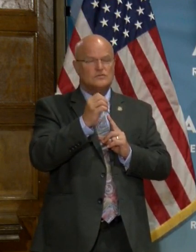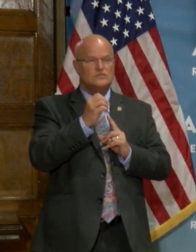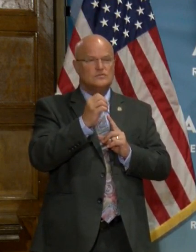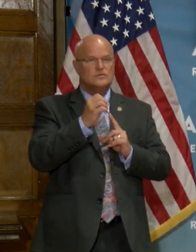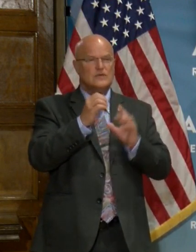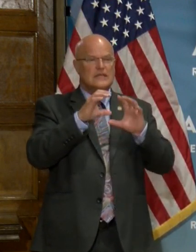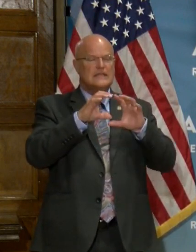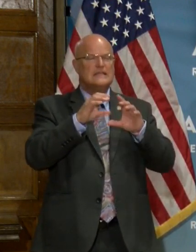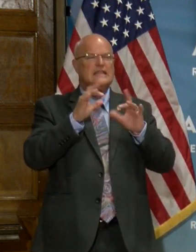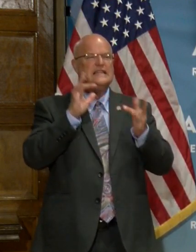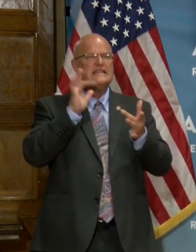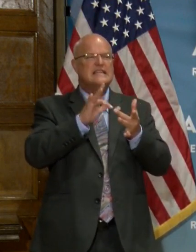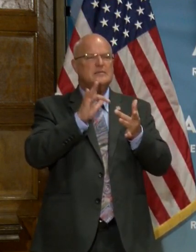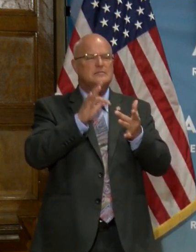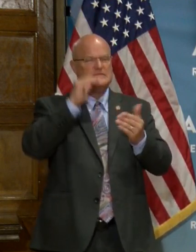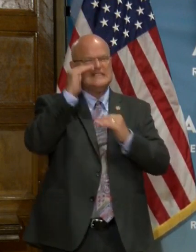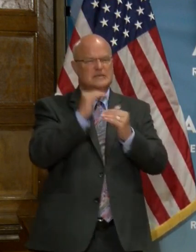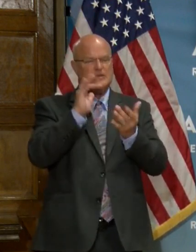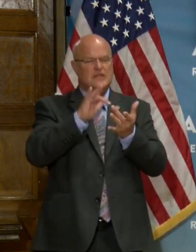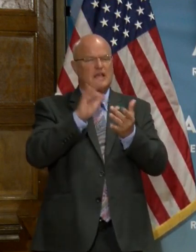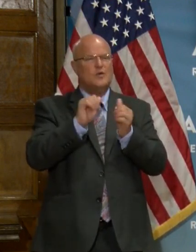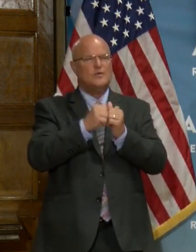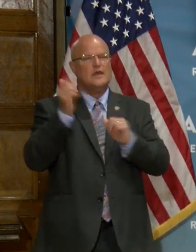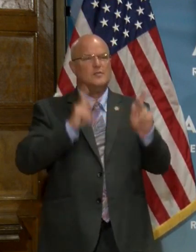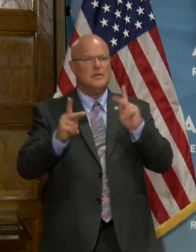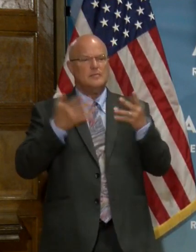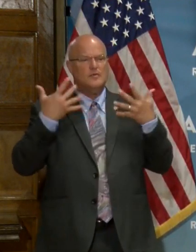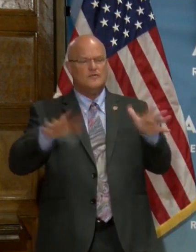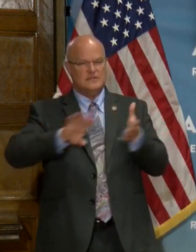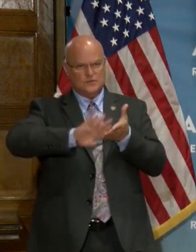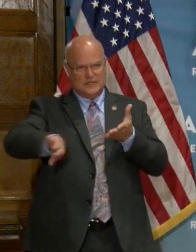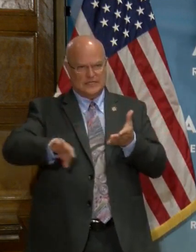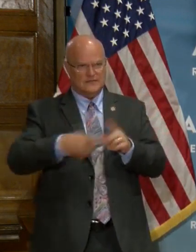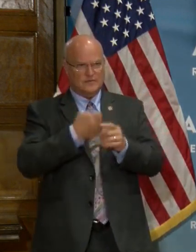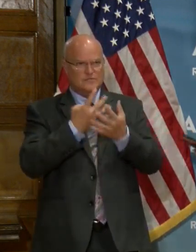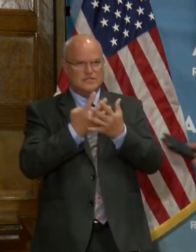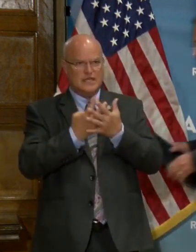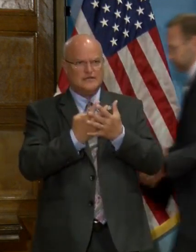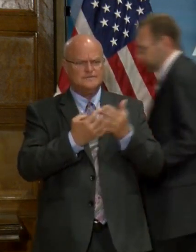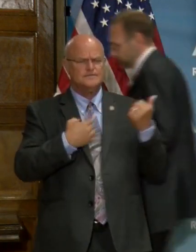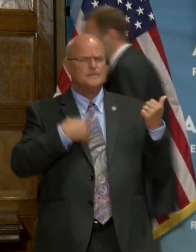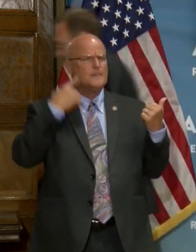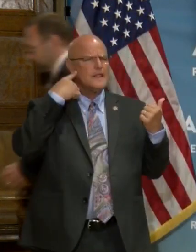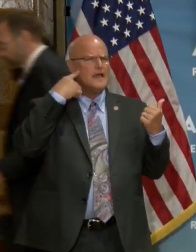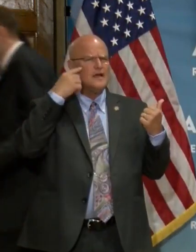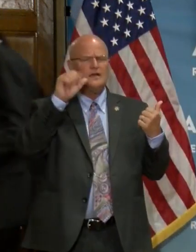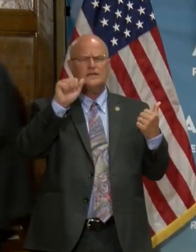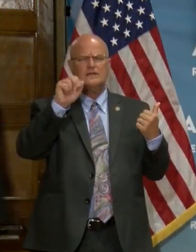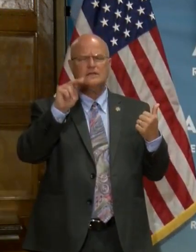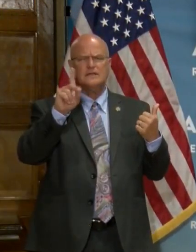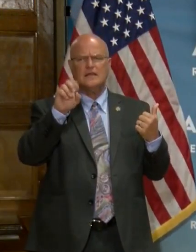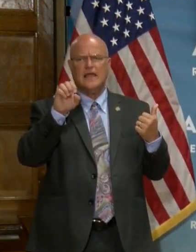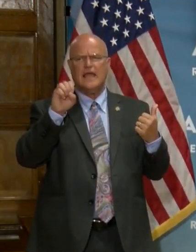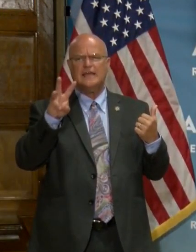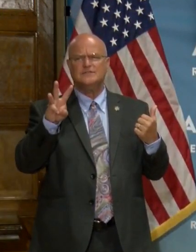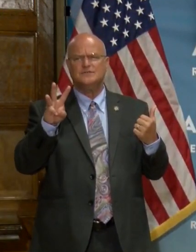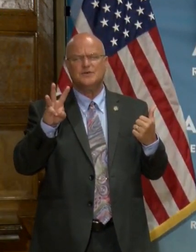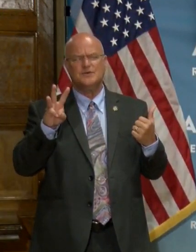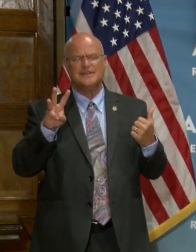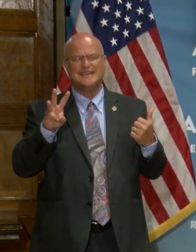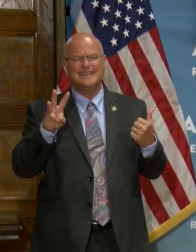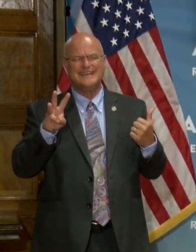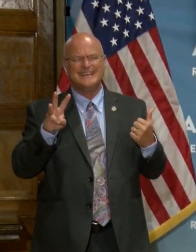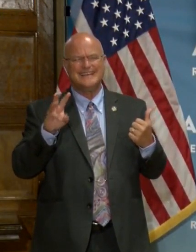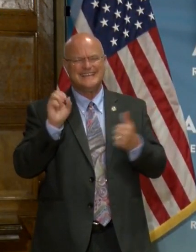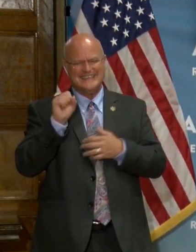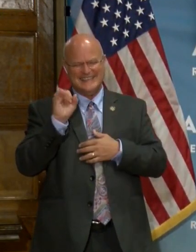to limit their contact with other people after they're released. And then did I hear Andrew DeMillo?